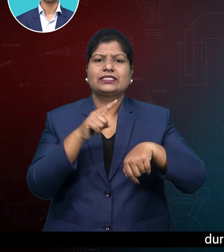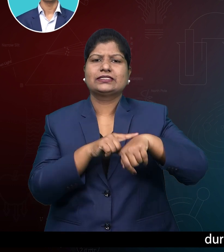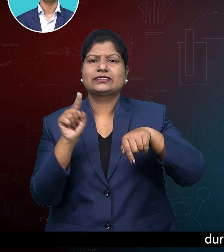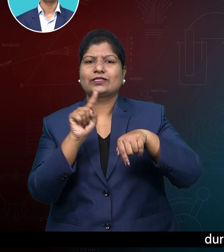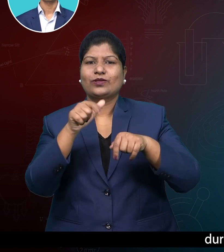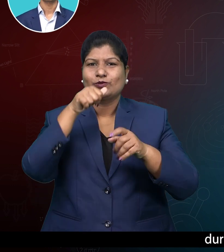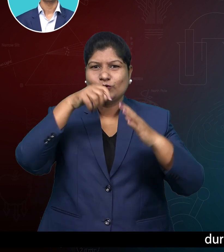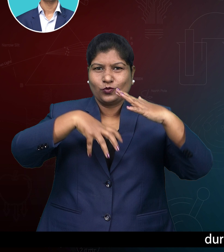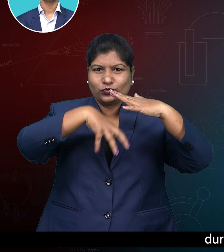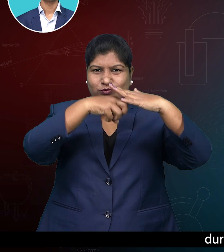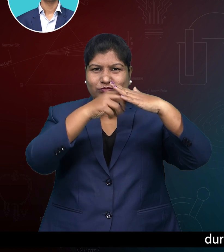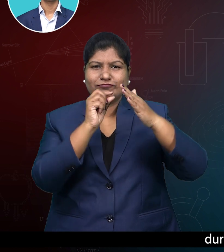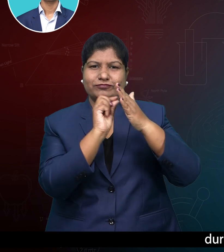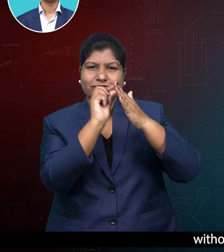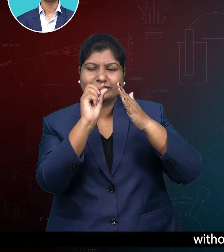condensation